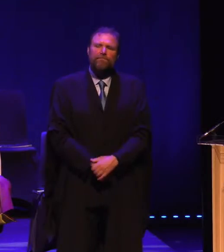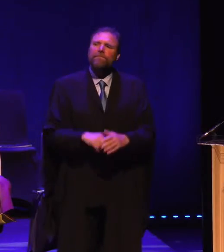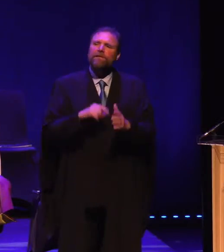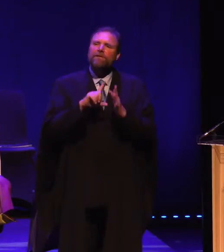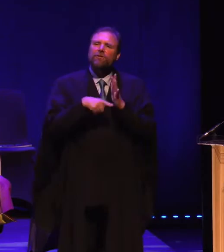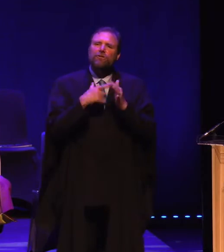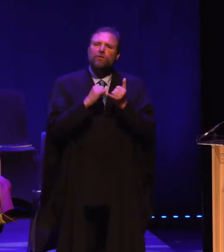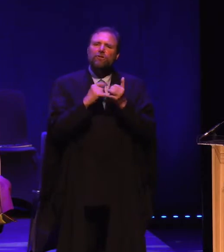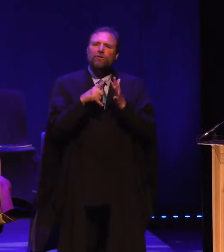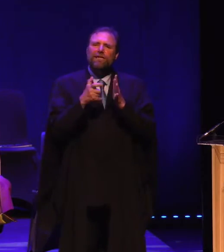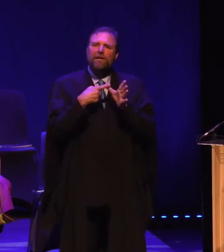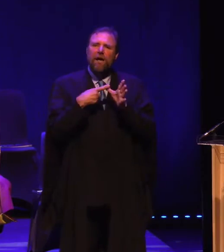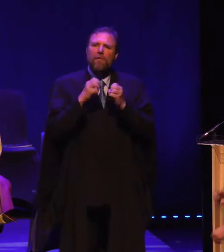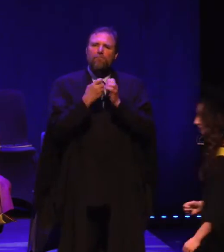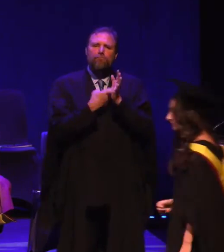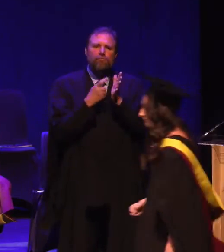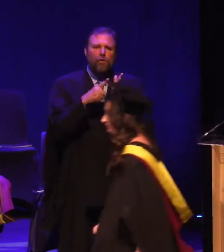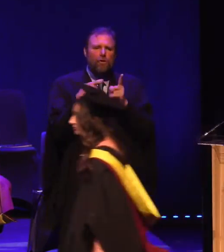Jessica Brooks.